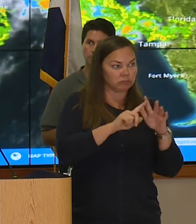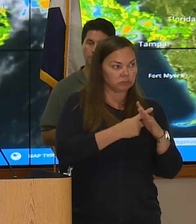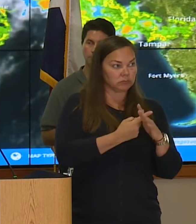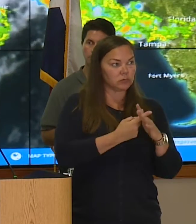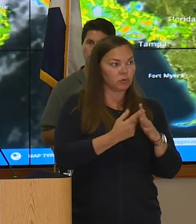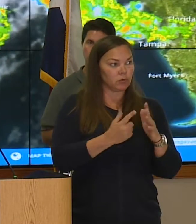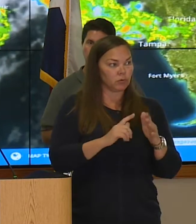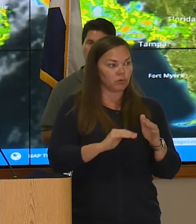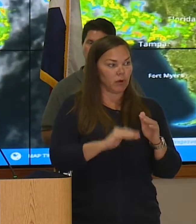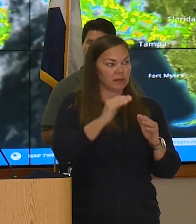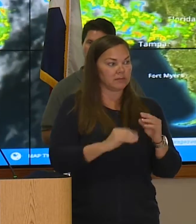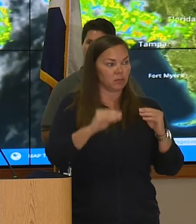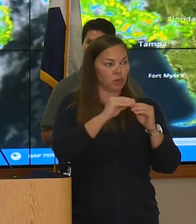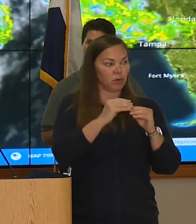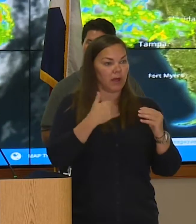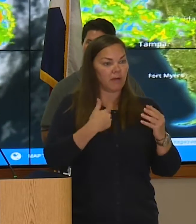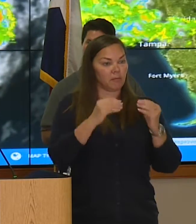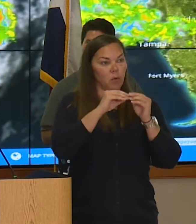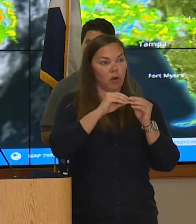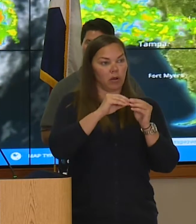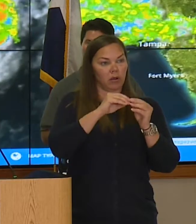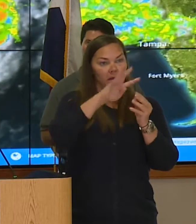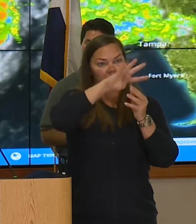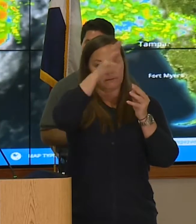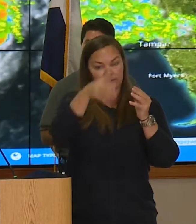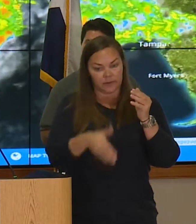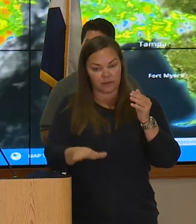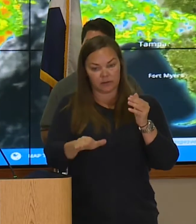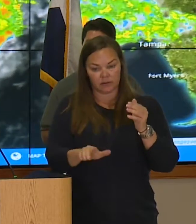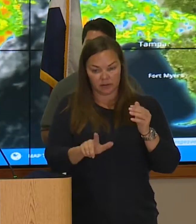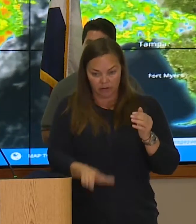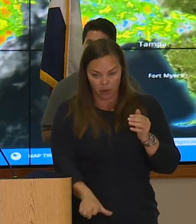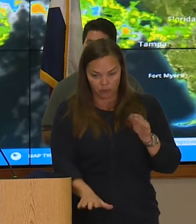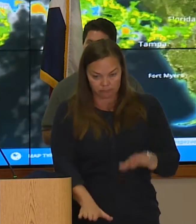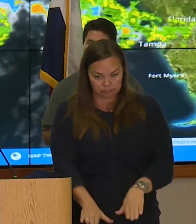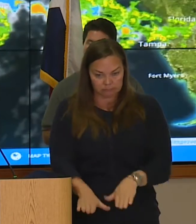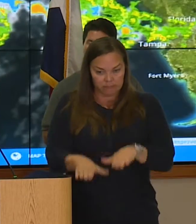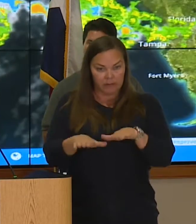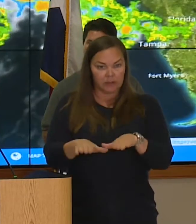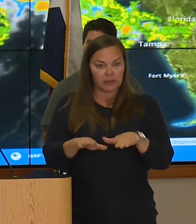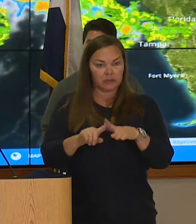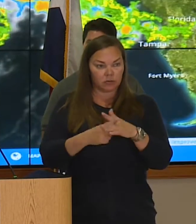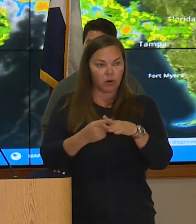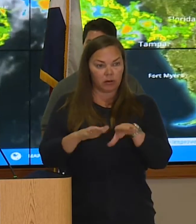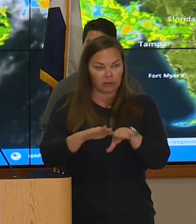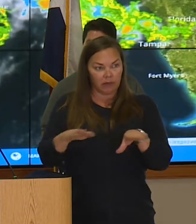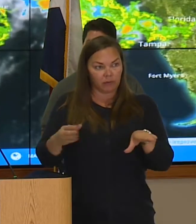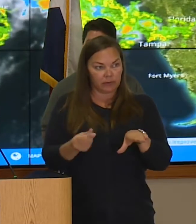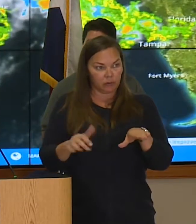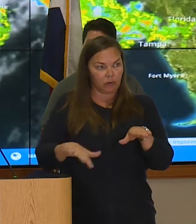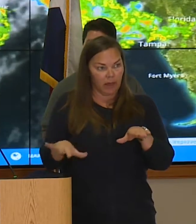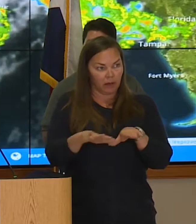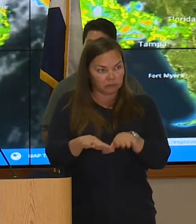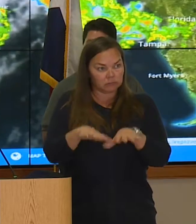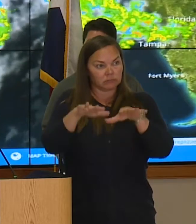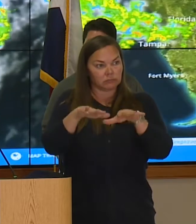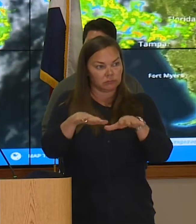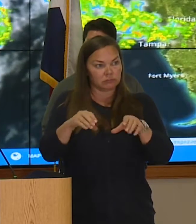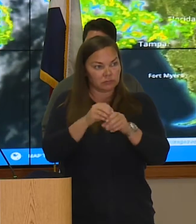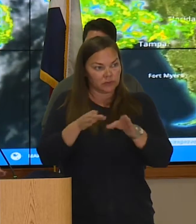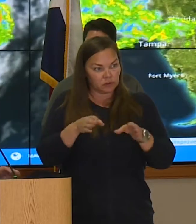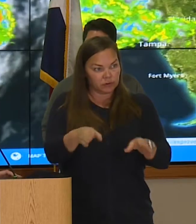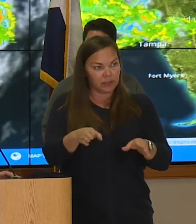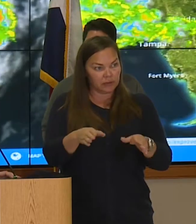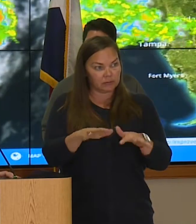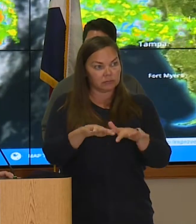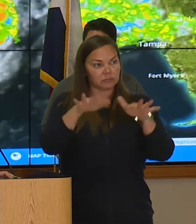get more flow coming out, these low spots fill up, then the water is going to start covering the ground, filling up in the streets,